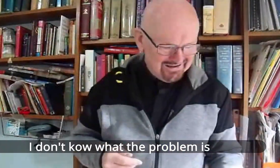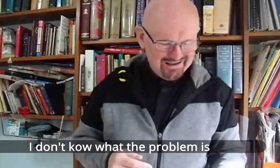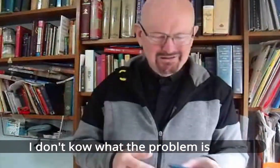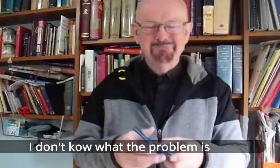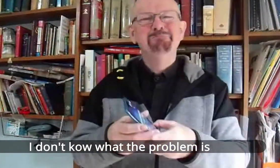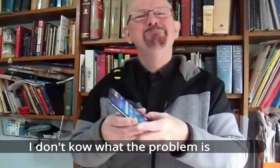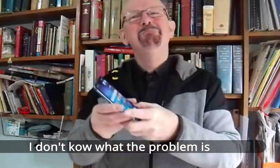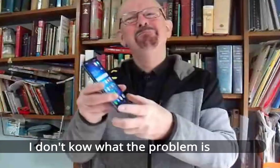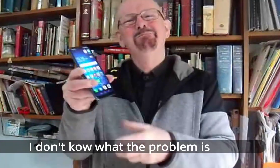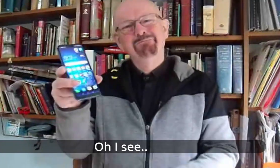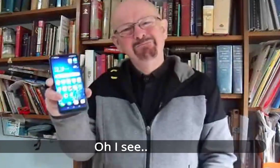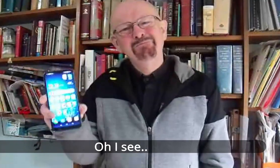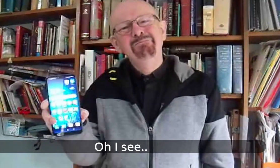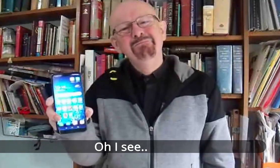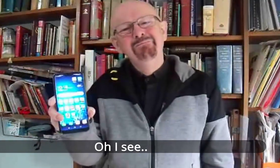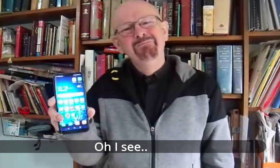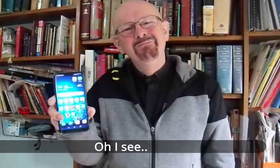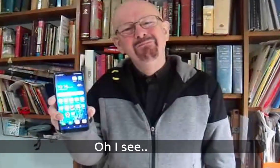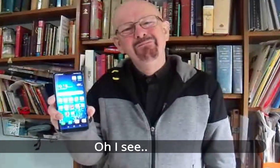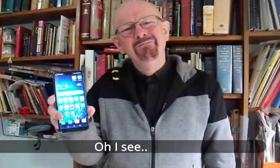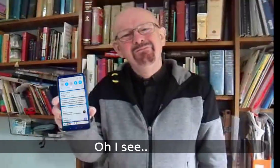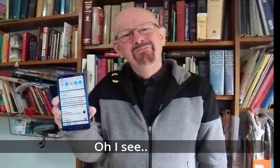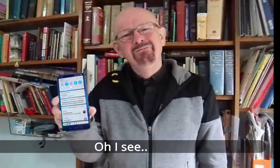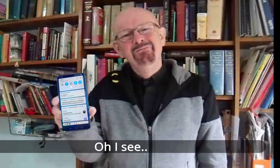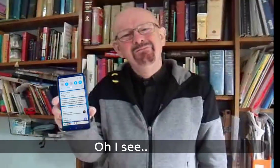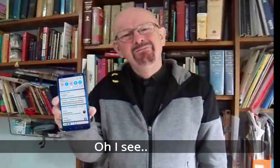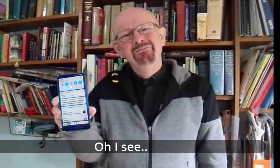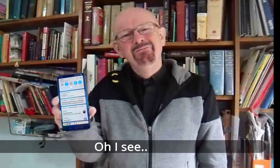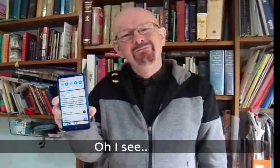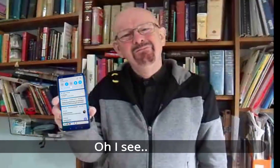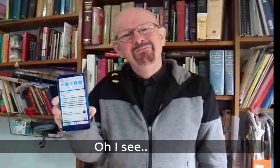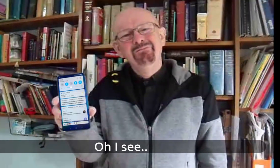I know what the problem is. Oh I see.